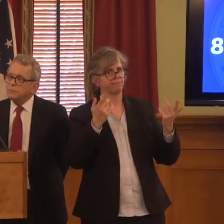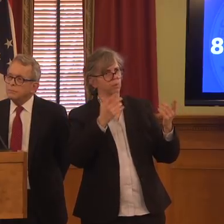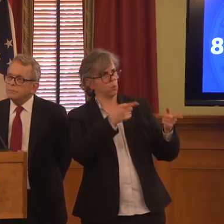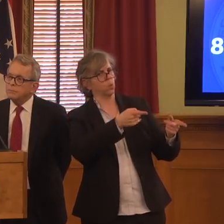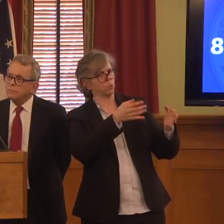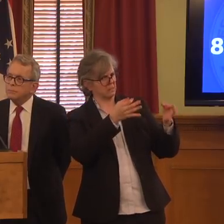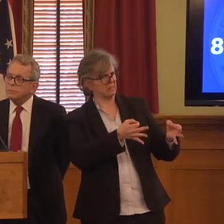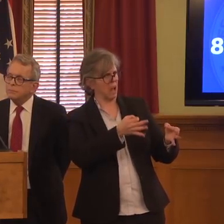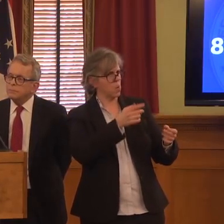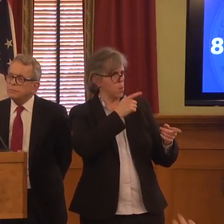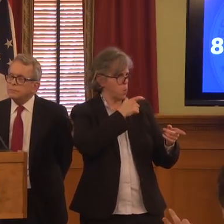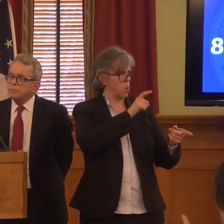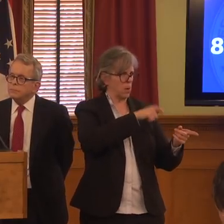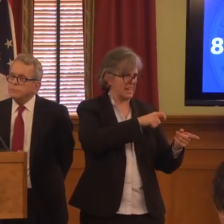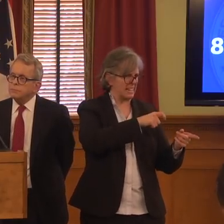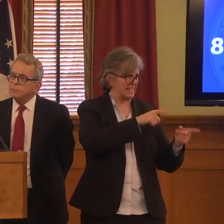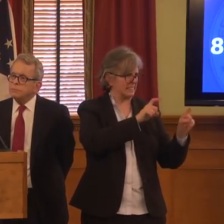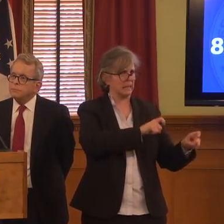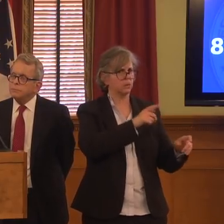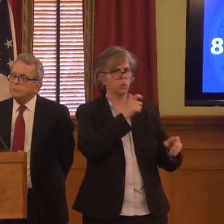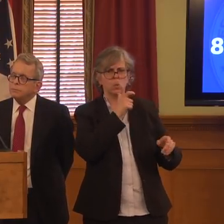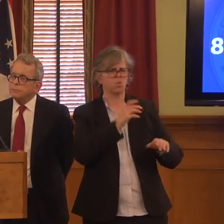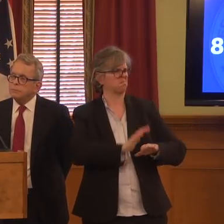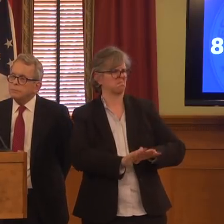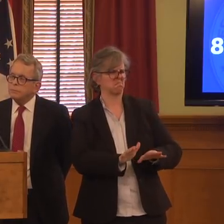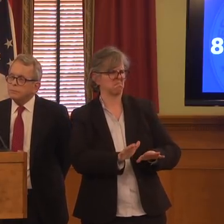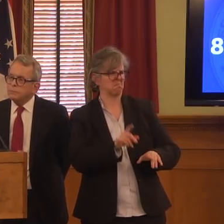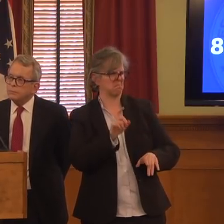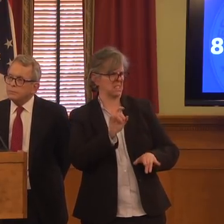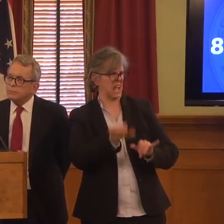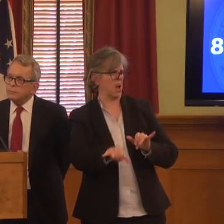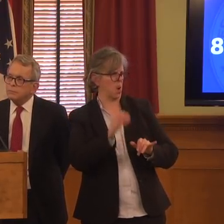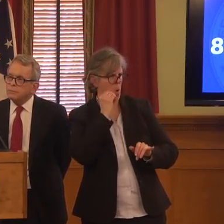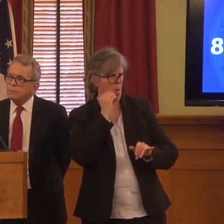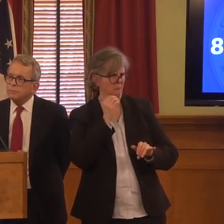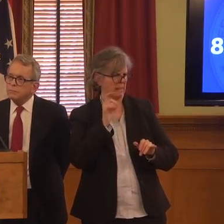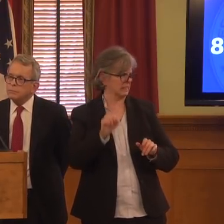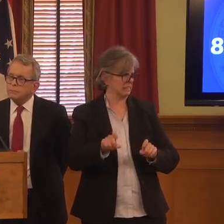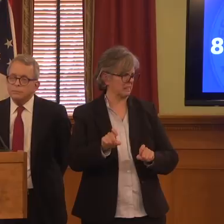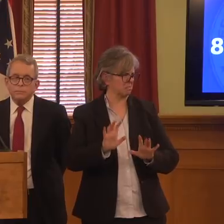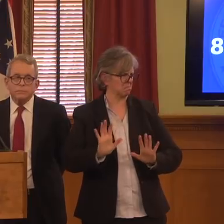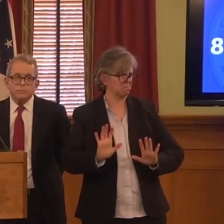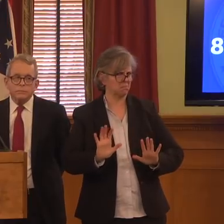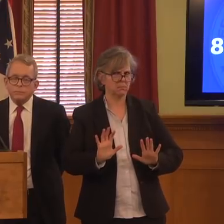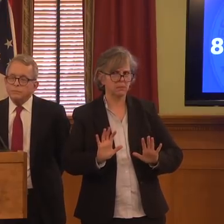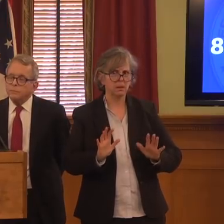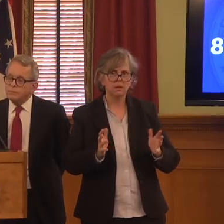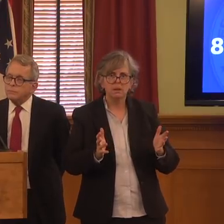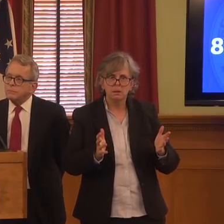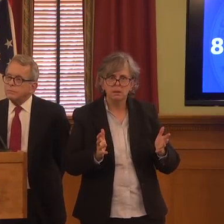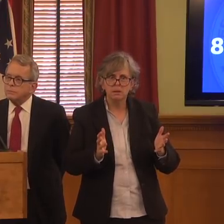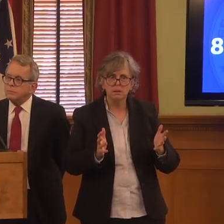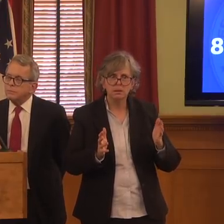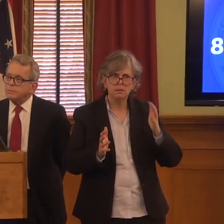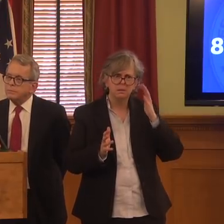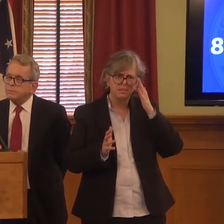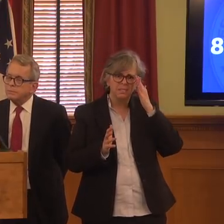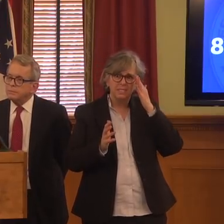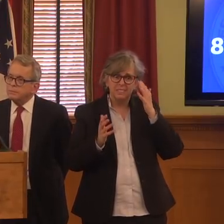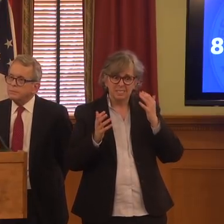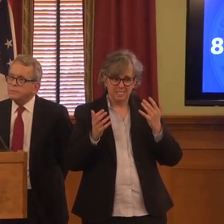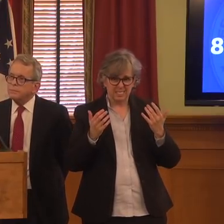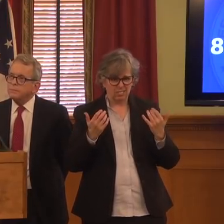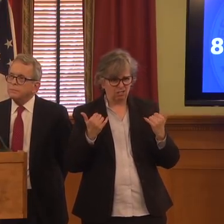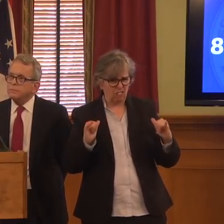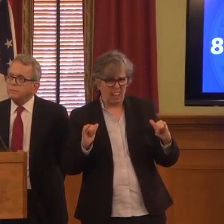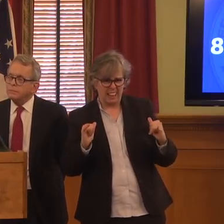will make the recommendation, and there are drive-through accommodations the hospitals will provide you for, because they're trying to keep the testing out of the